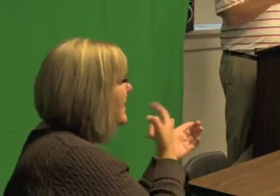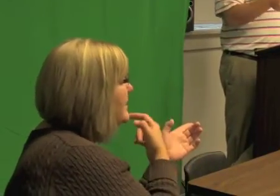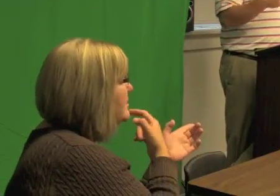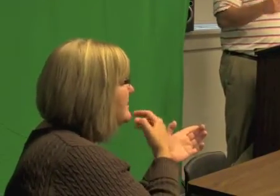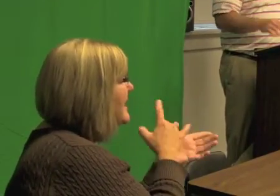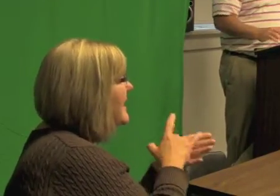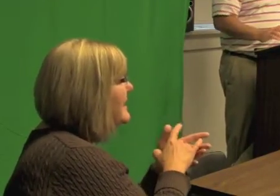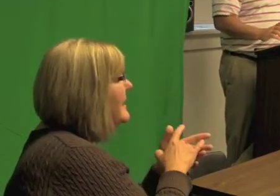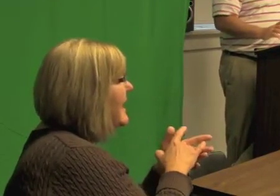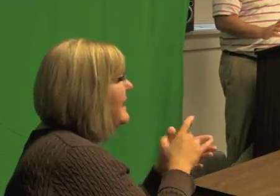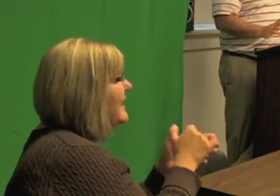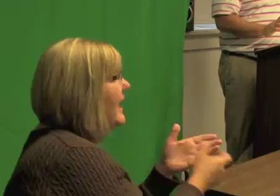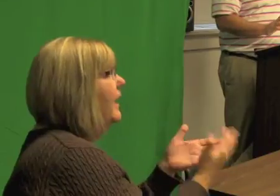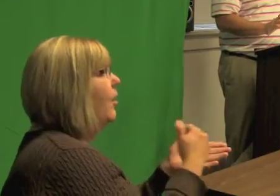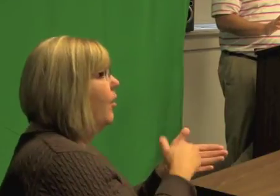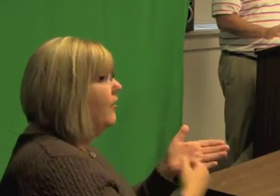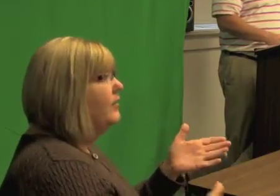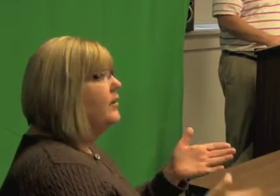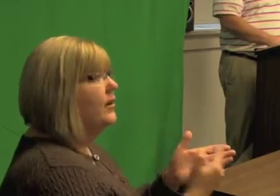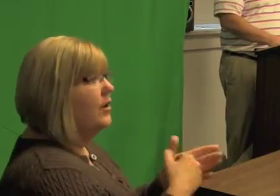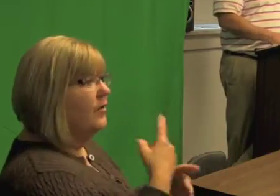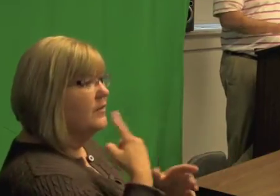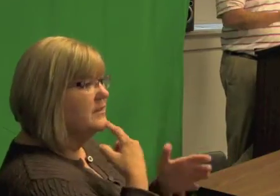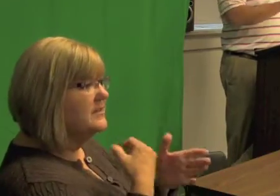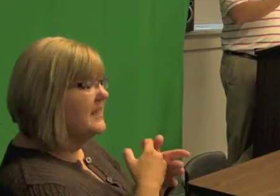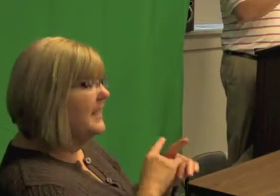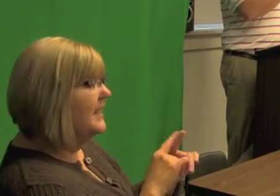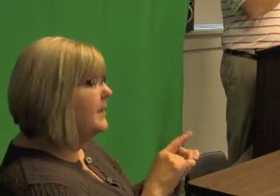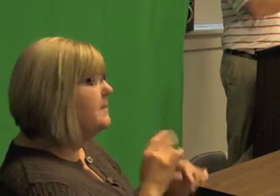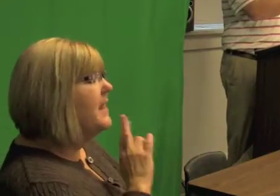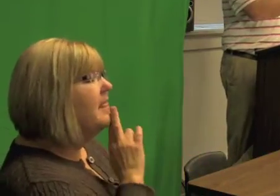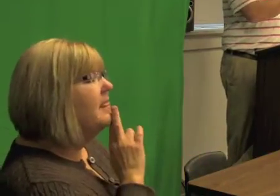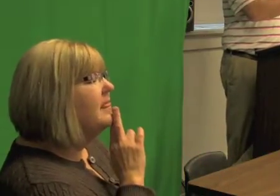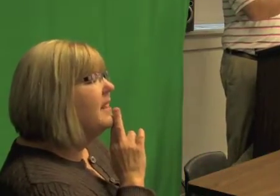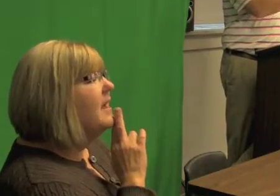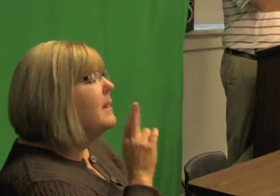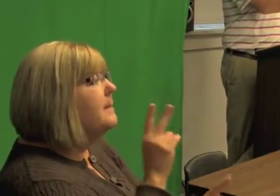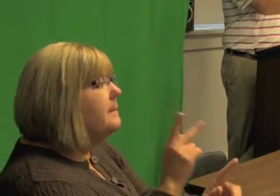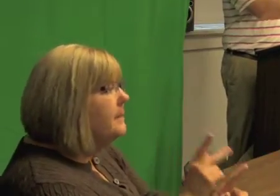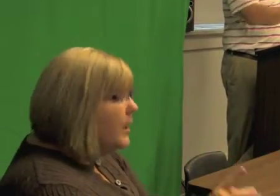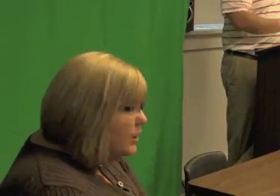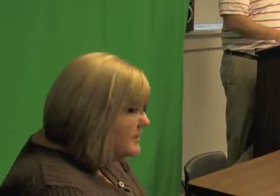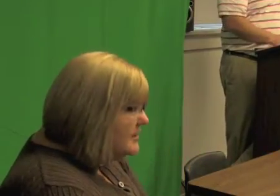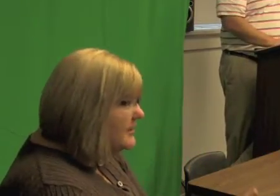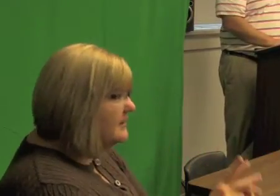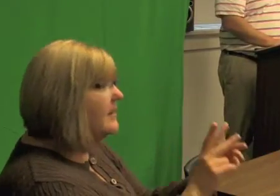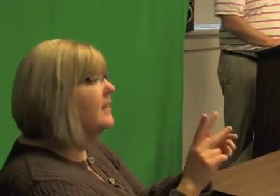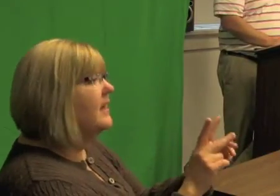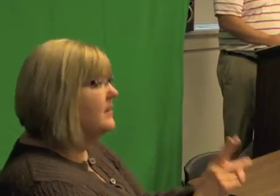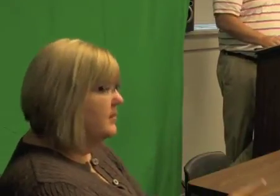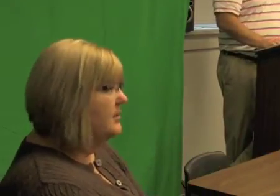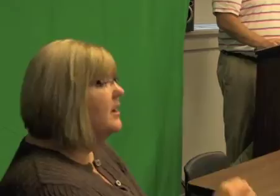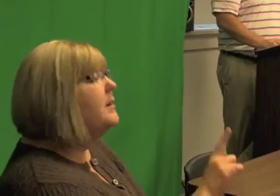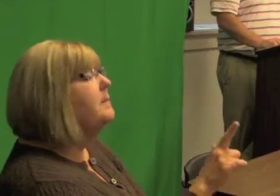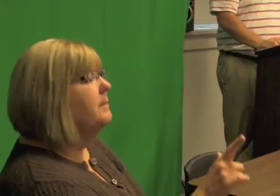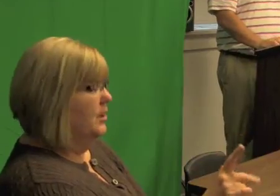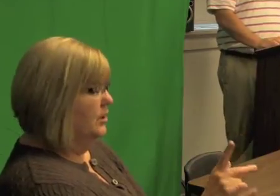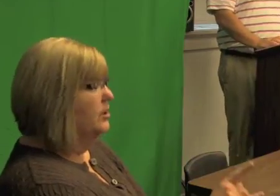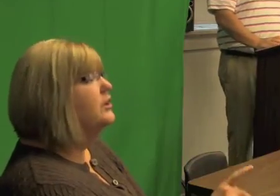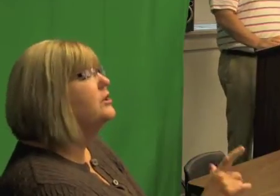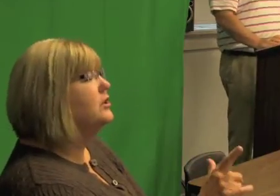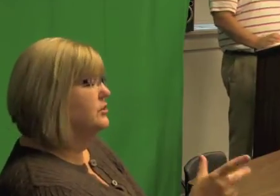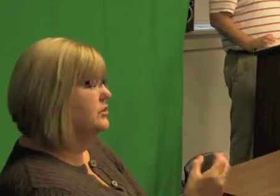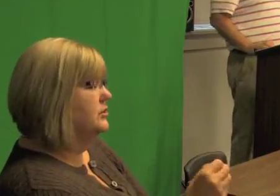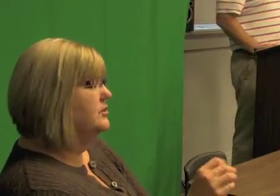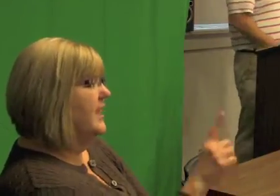repetition, they're gonna be over and over, saying it, but the actual person, the car salesman. Personal selling, they're